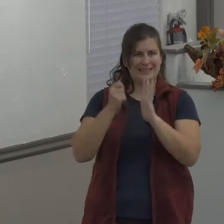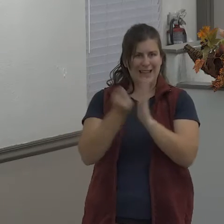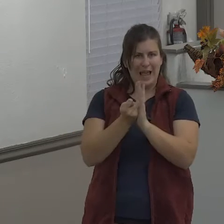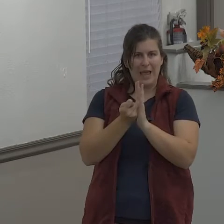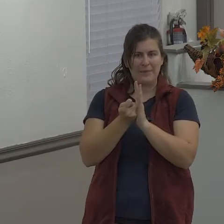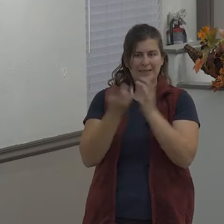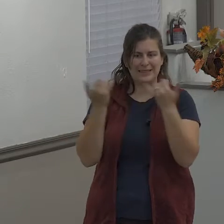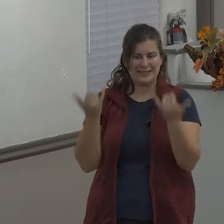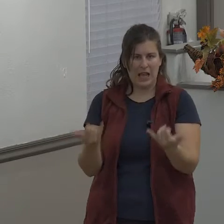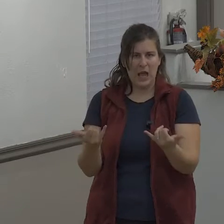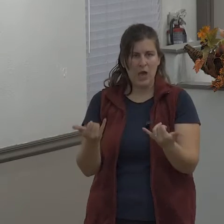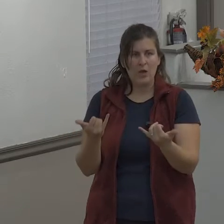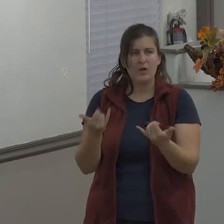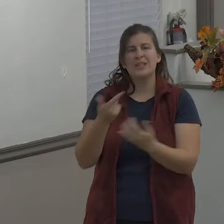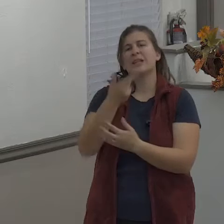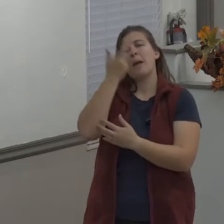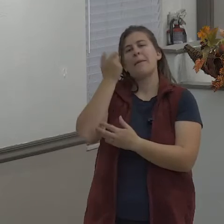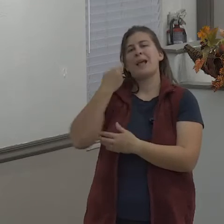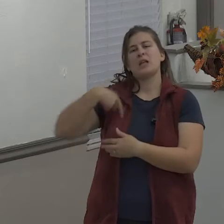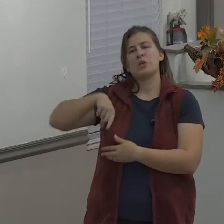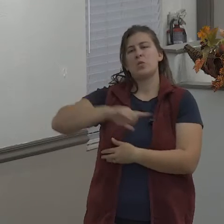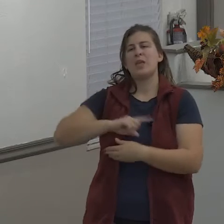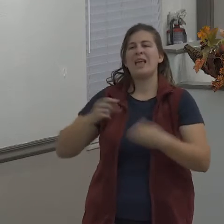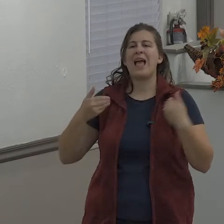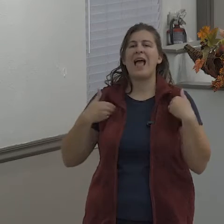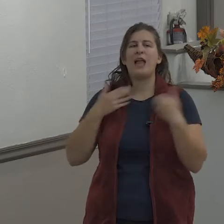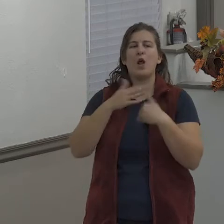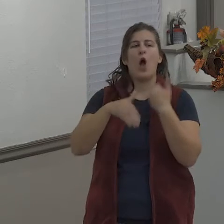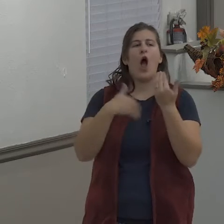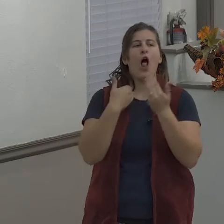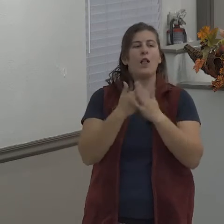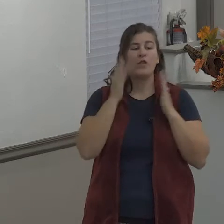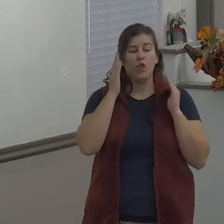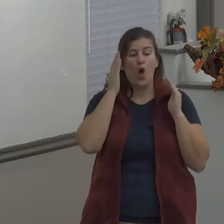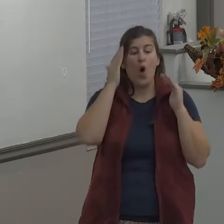is because we pinned all of our hopes on a man.